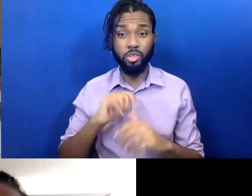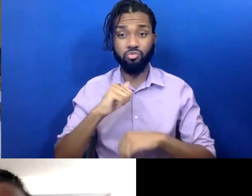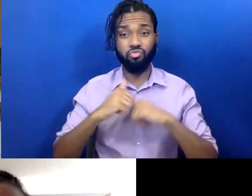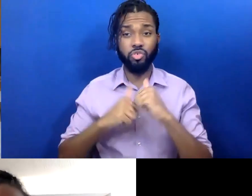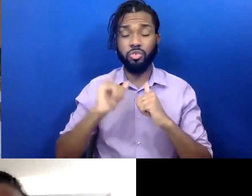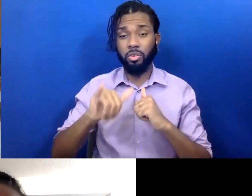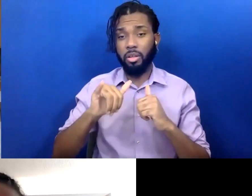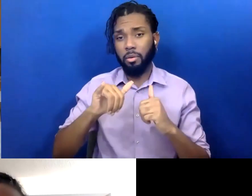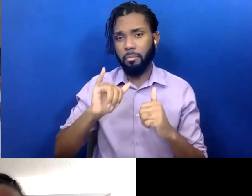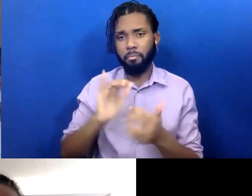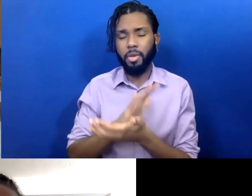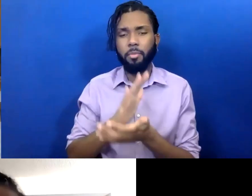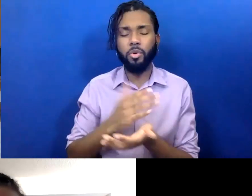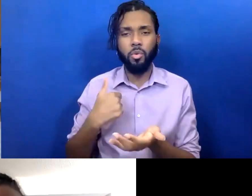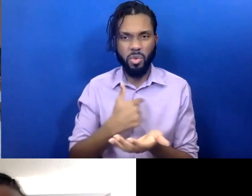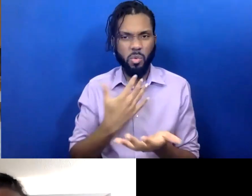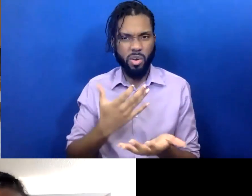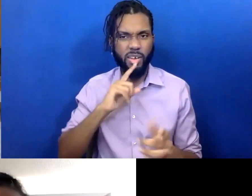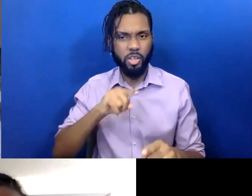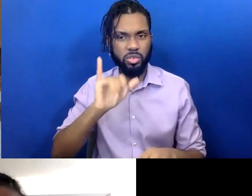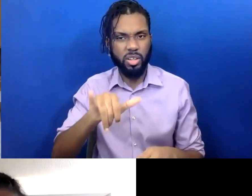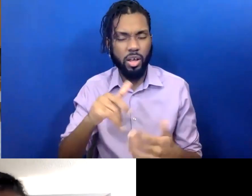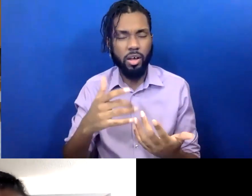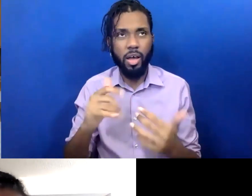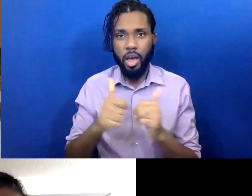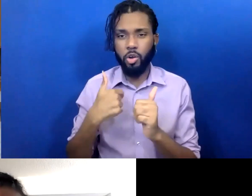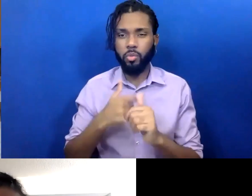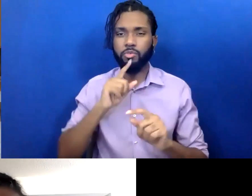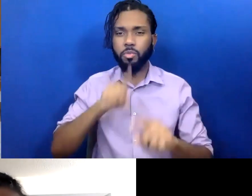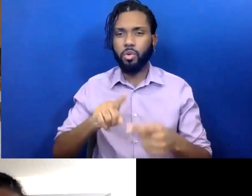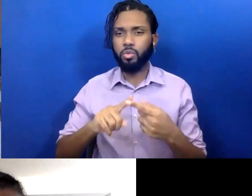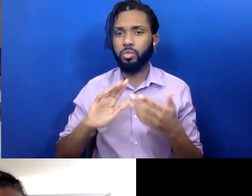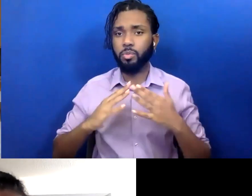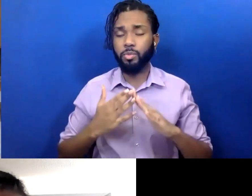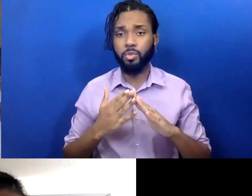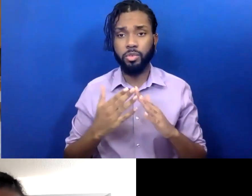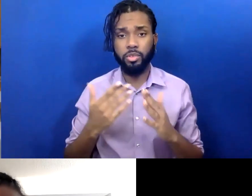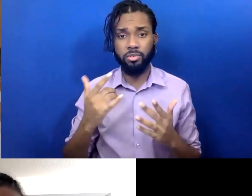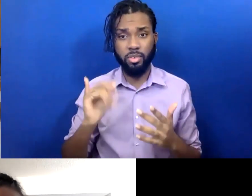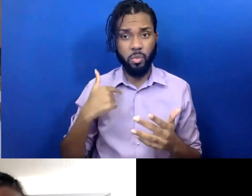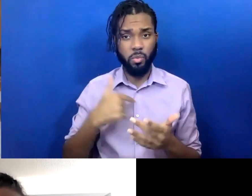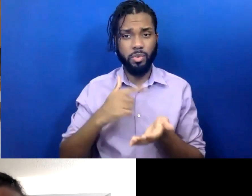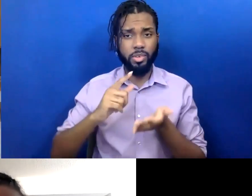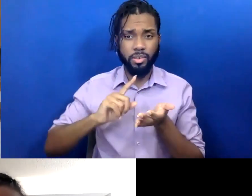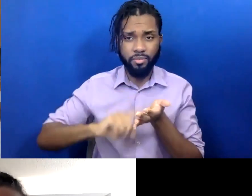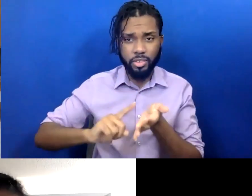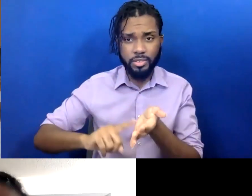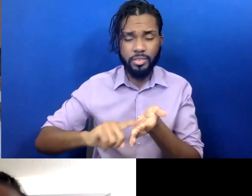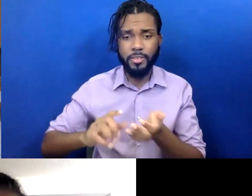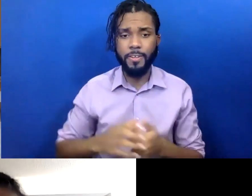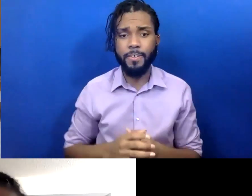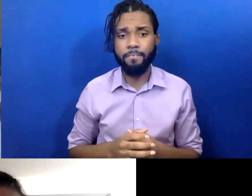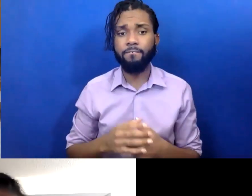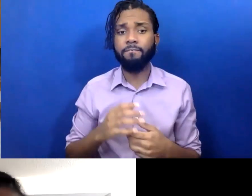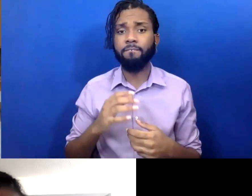question of how are we being responsive to the communities that we are investigating in the way that